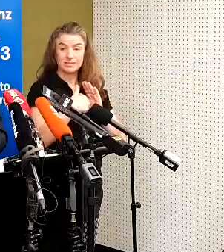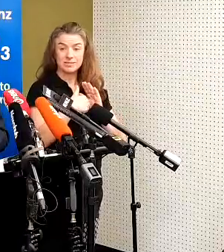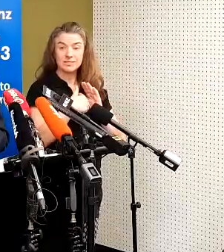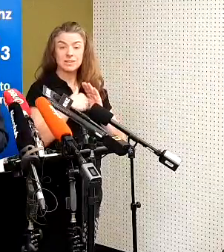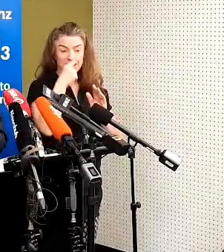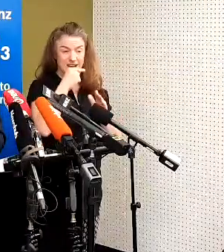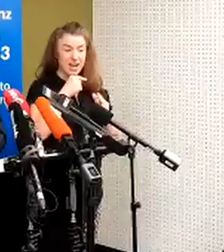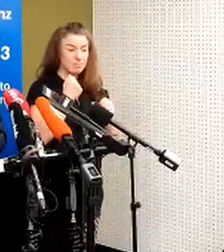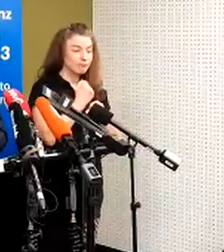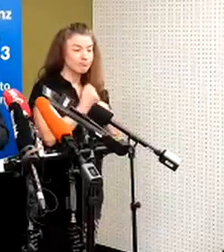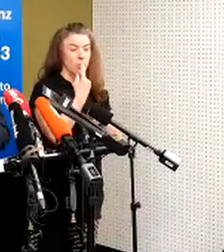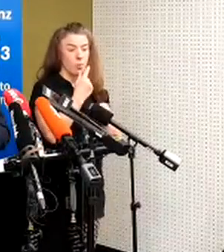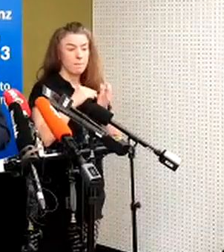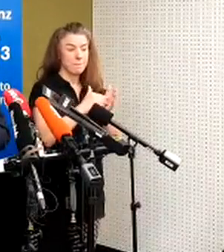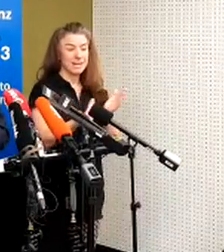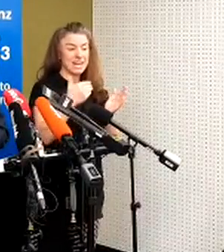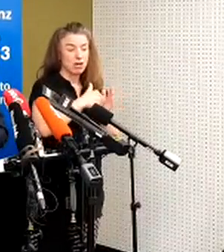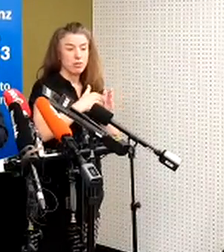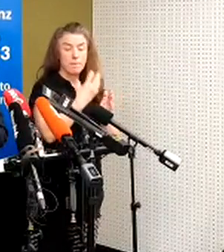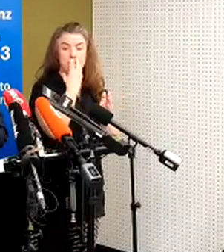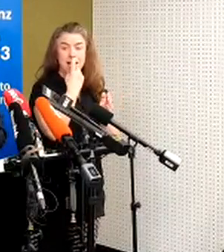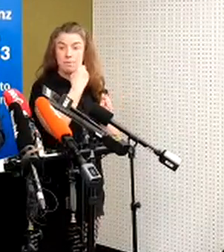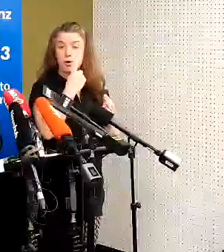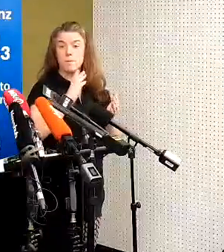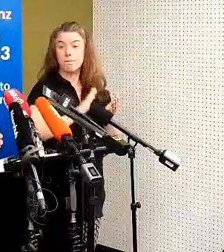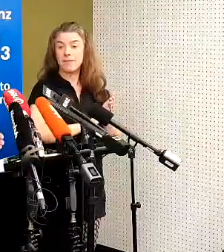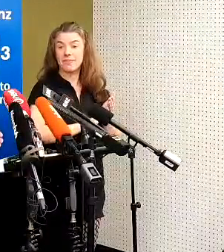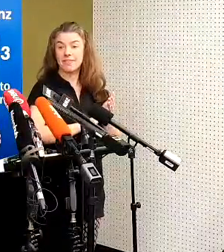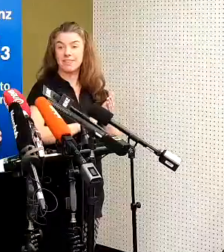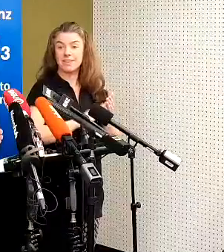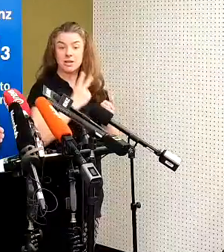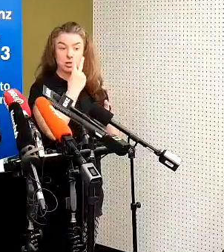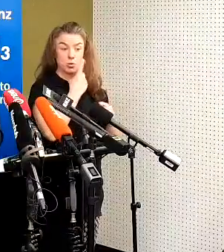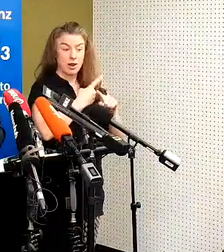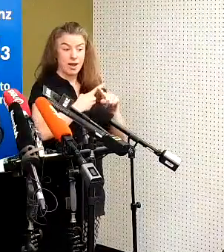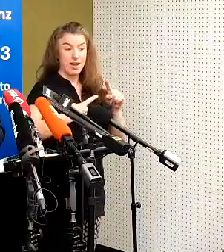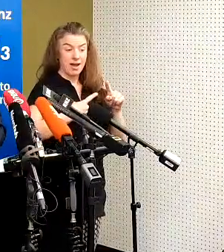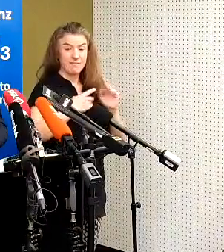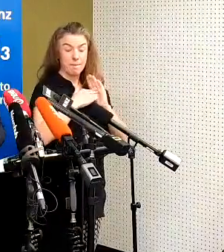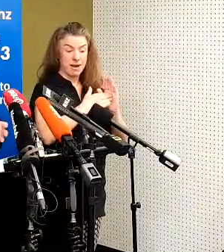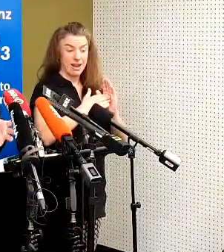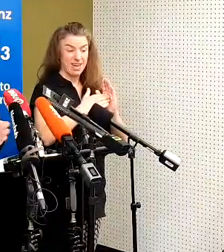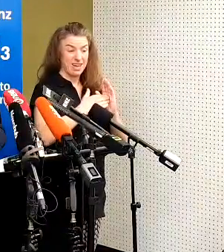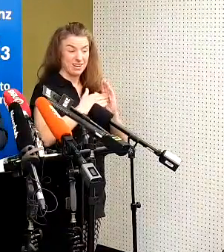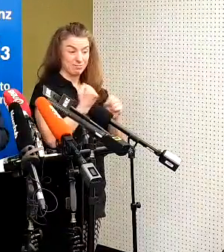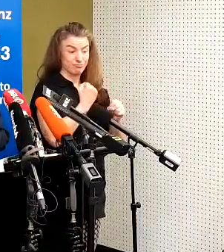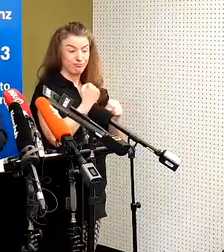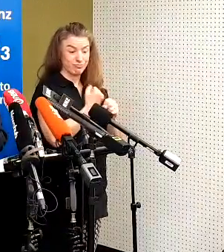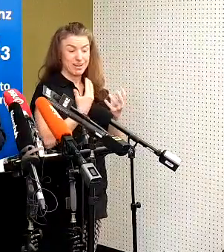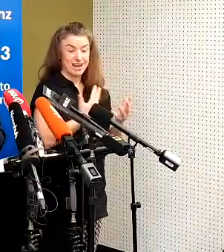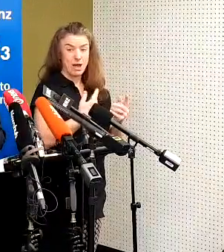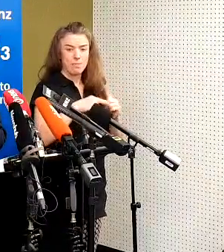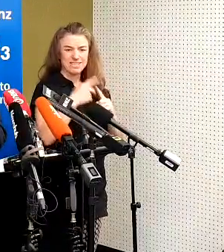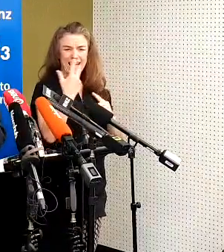it can produce about 1 million extra masks a month. There's 2.5 million on back order underway, and we also have the 18